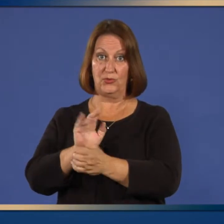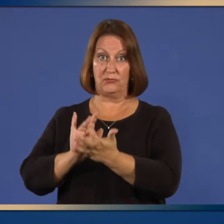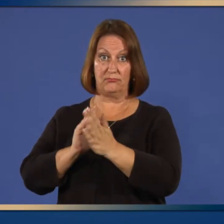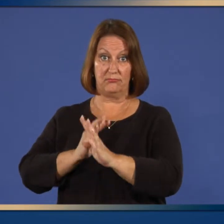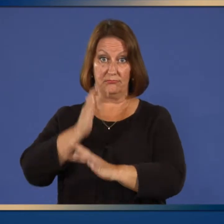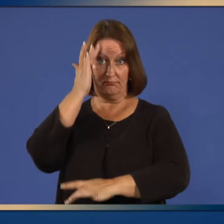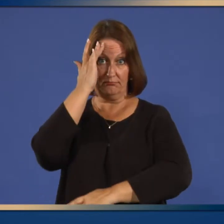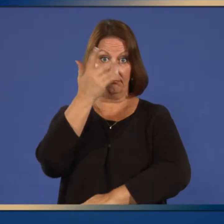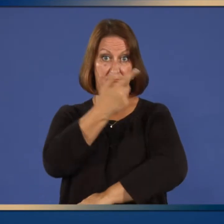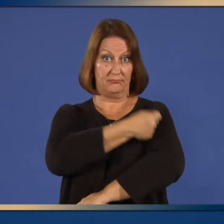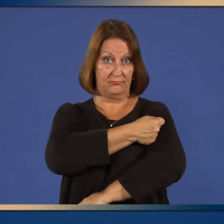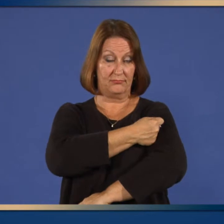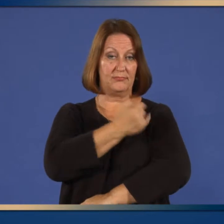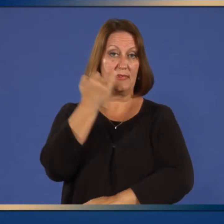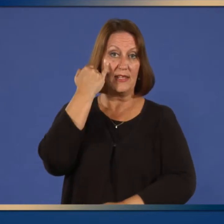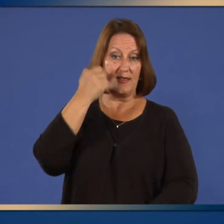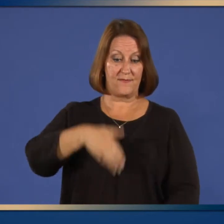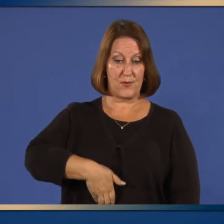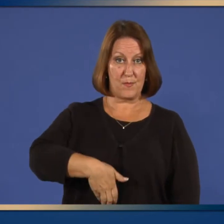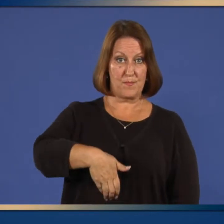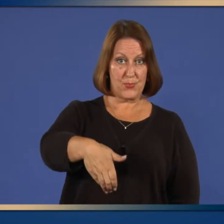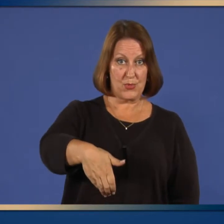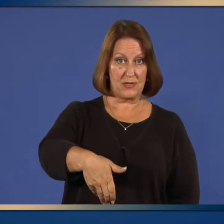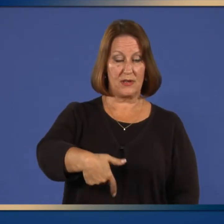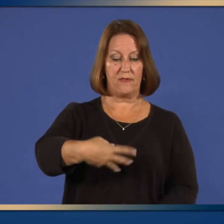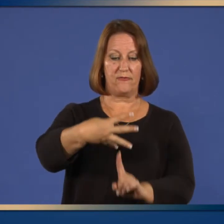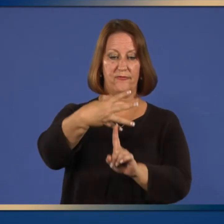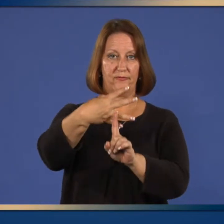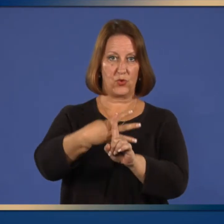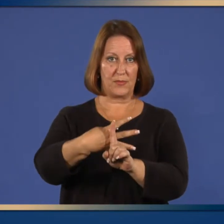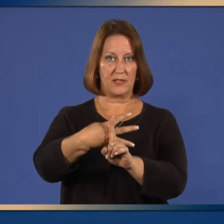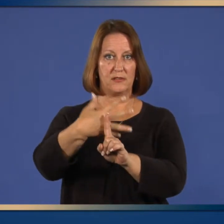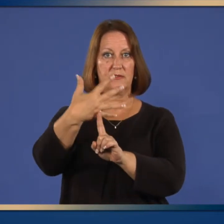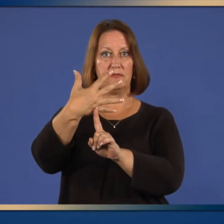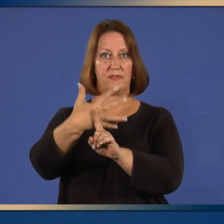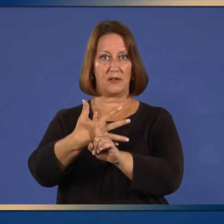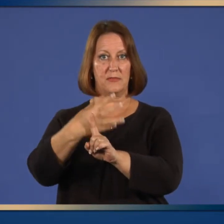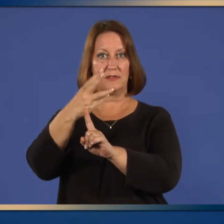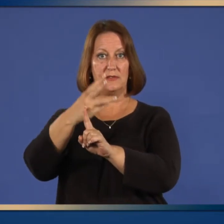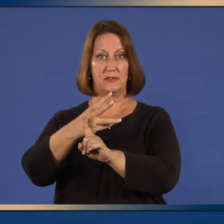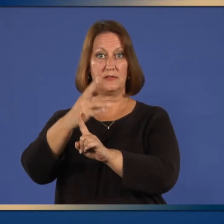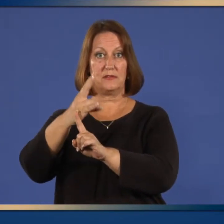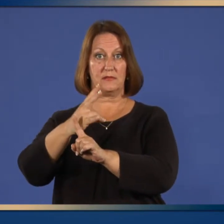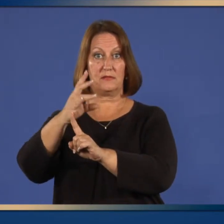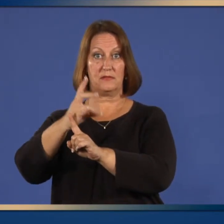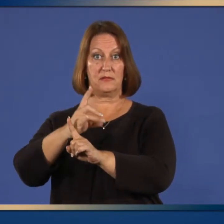trimester.